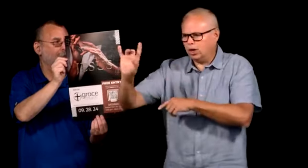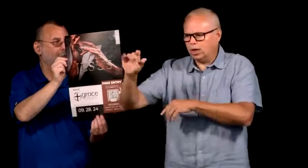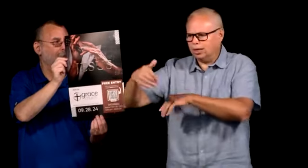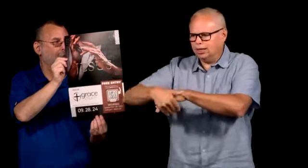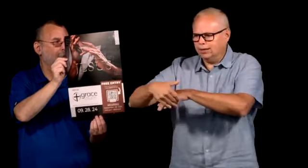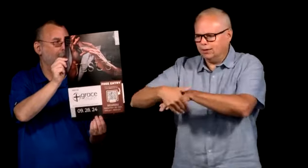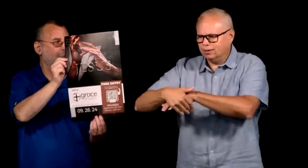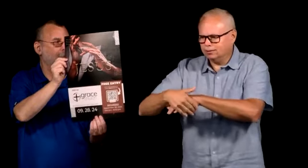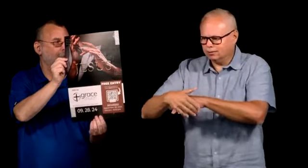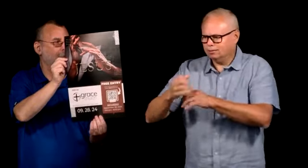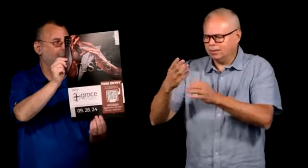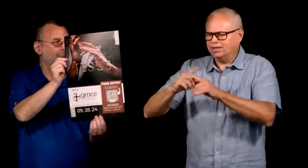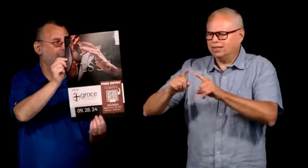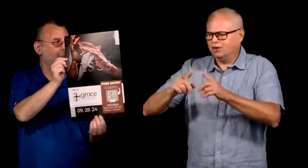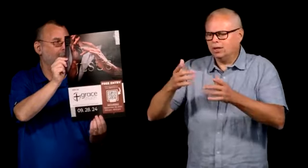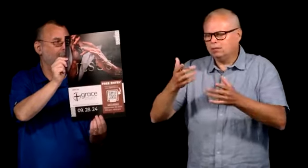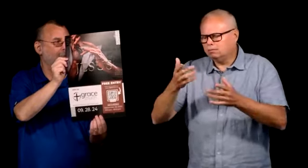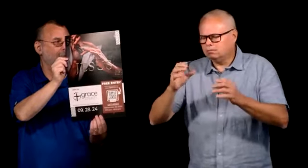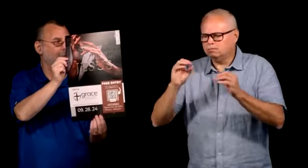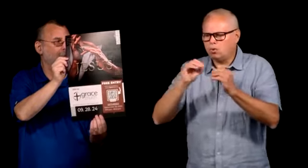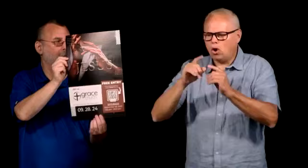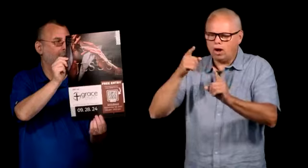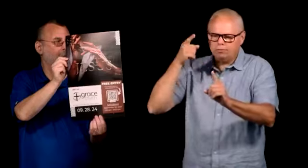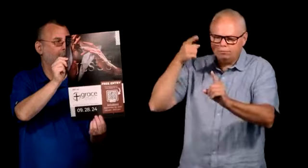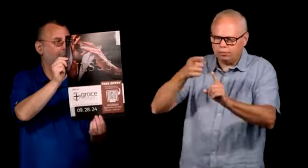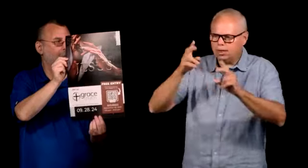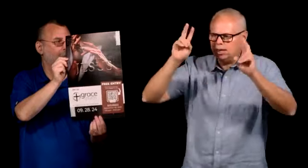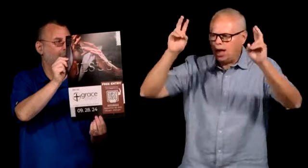can't register, you can still show up. That's also fine.